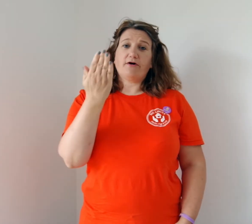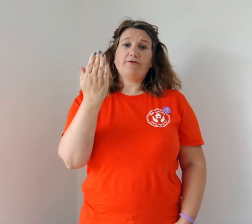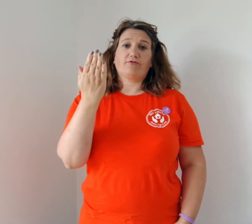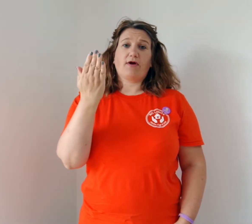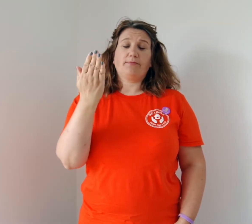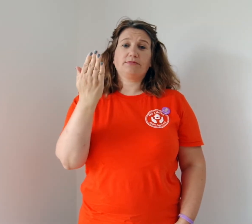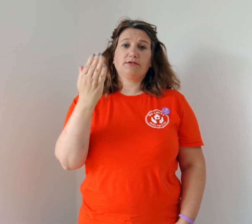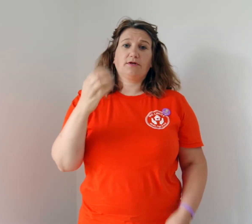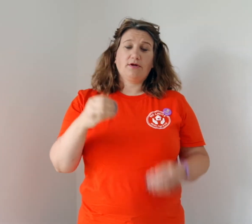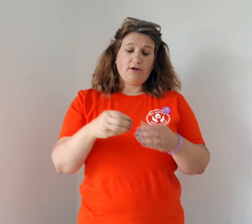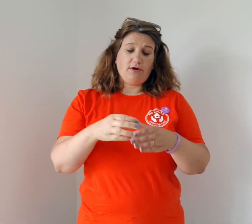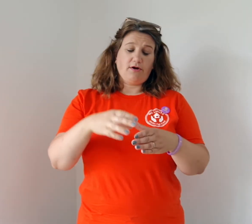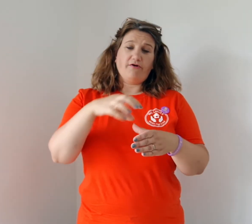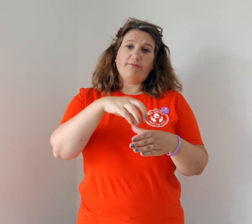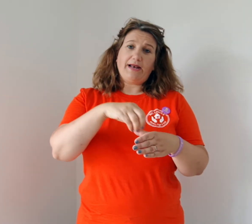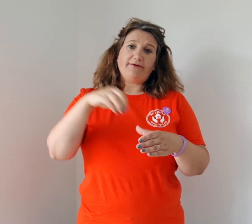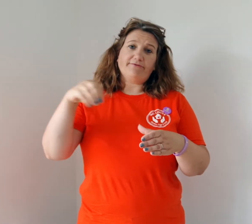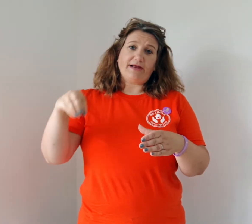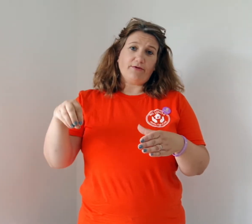175 grams of plain flour,